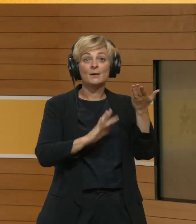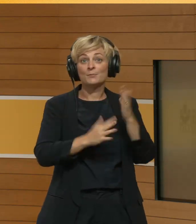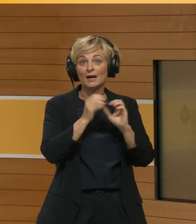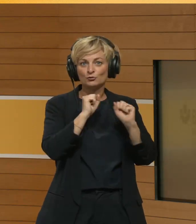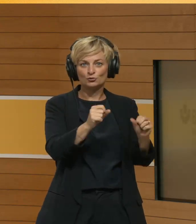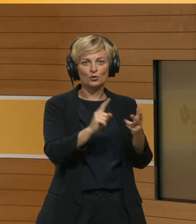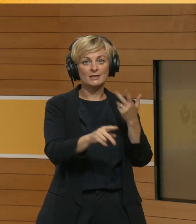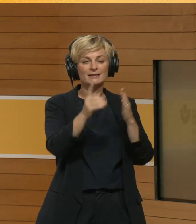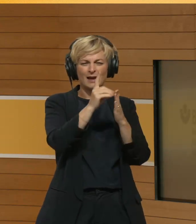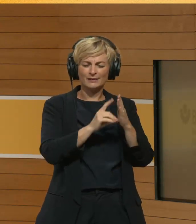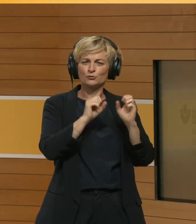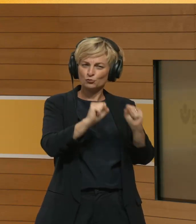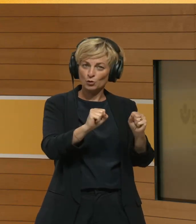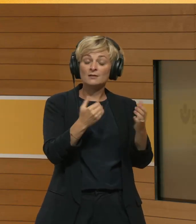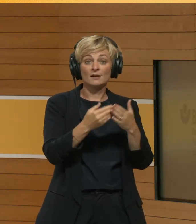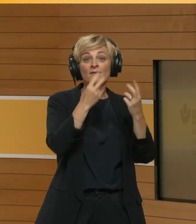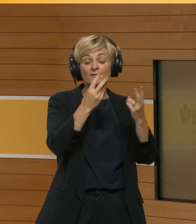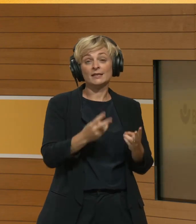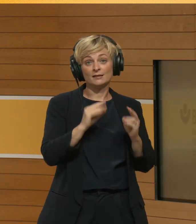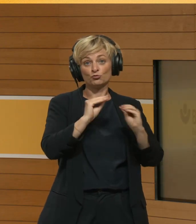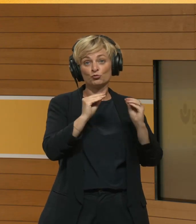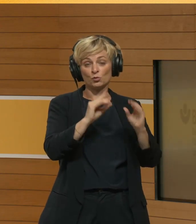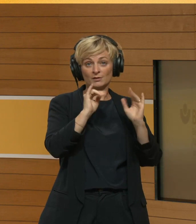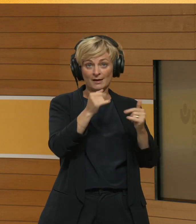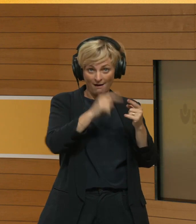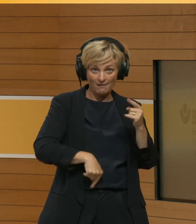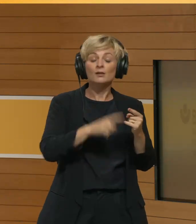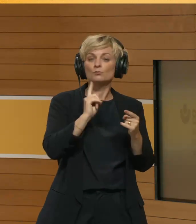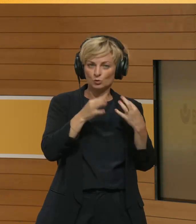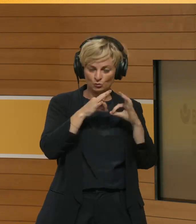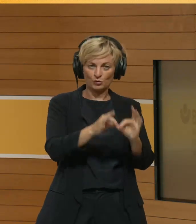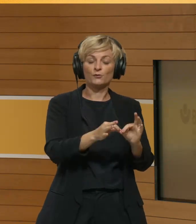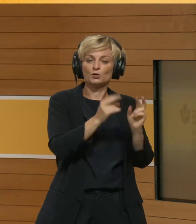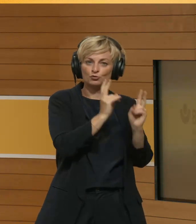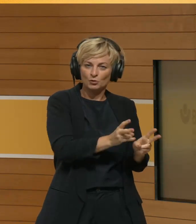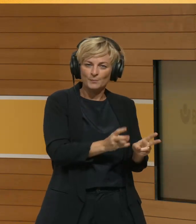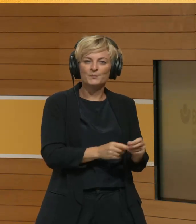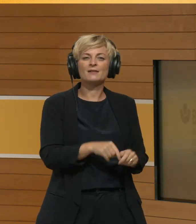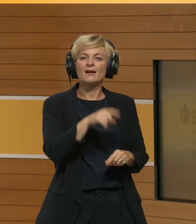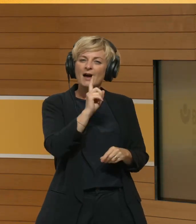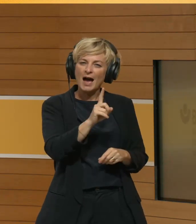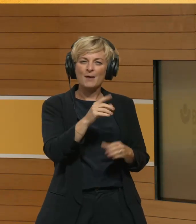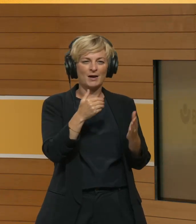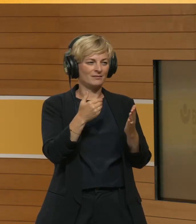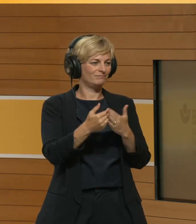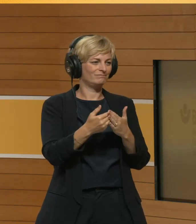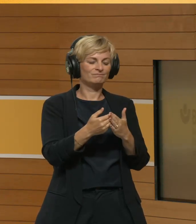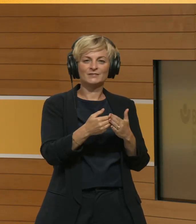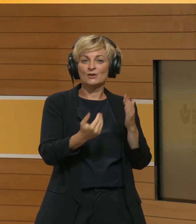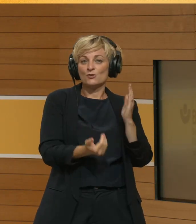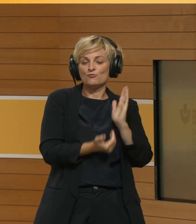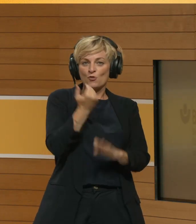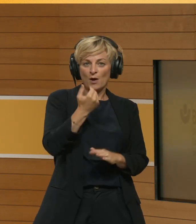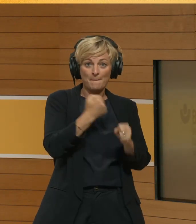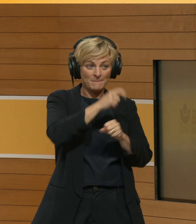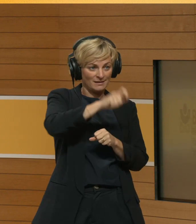be done. Of course, they need to be done. But the feedback that we gained from new employees was,